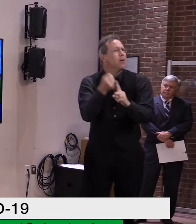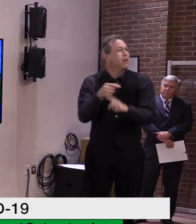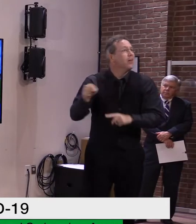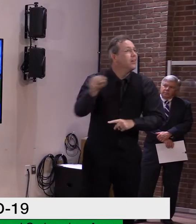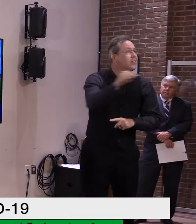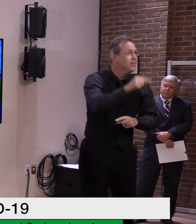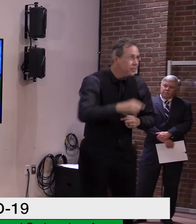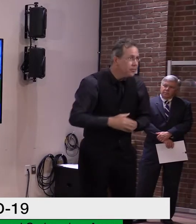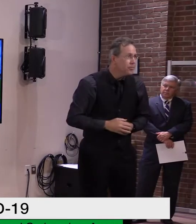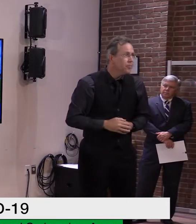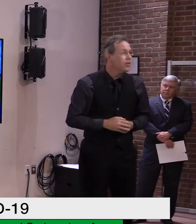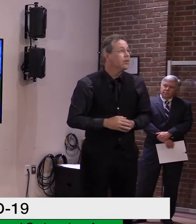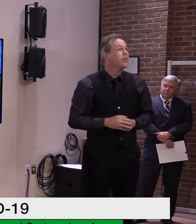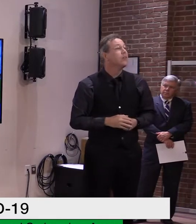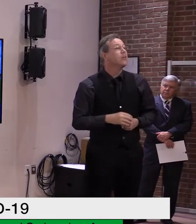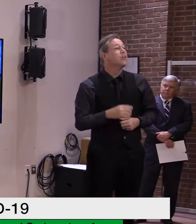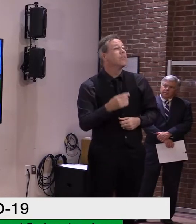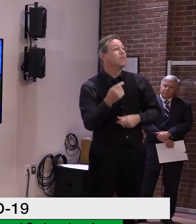the entire state